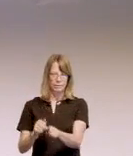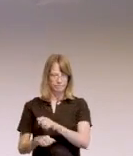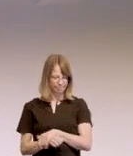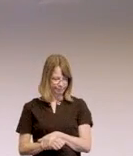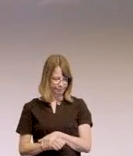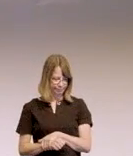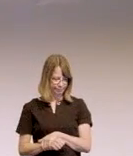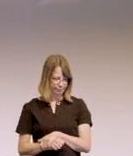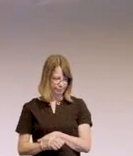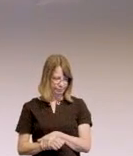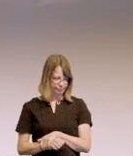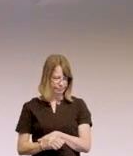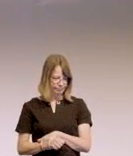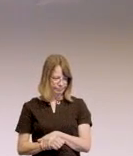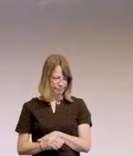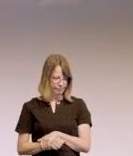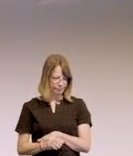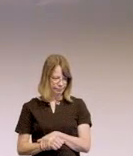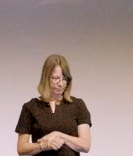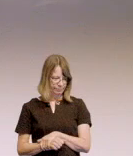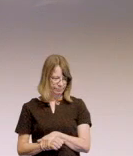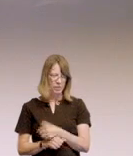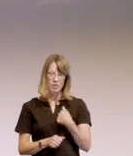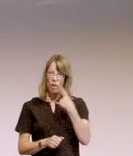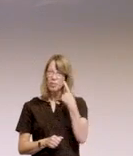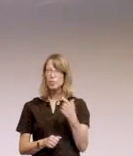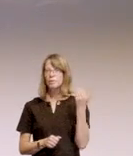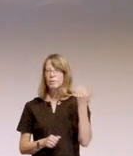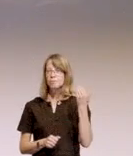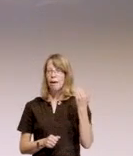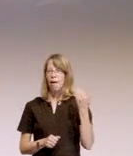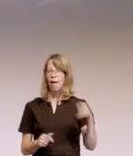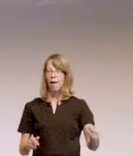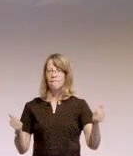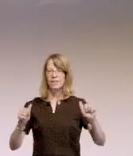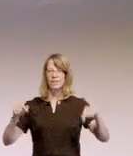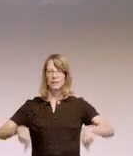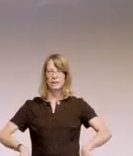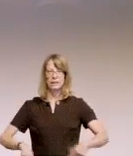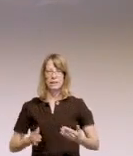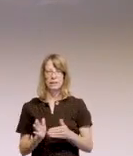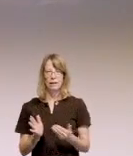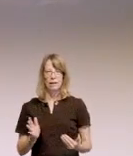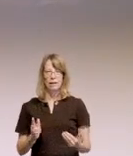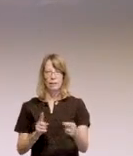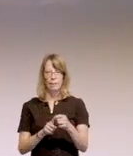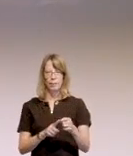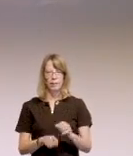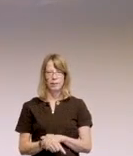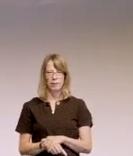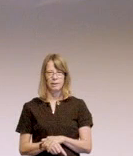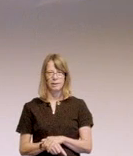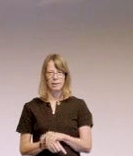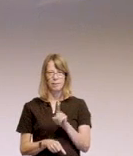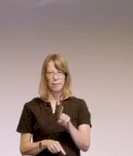This is where my talk was actually going to stop before I was accepted to speak